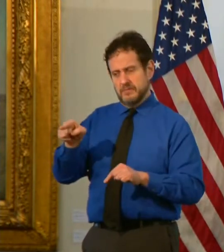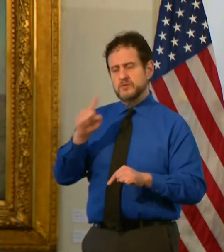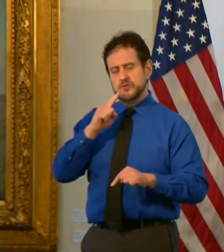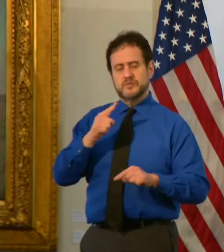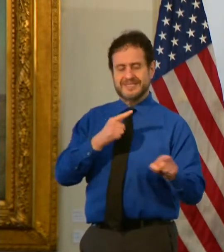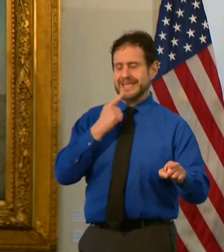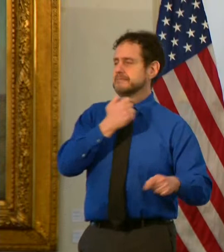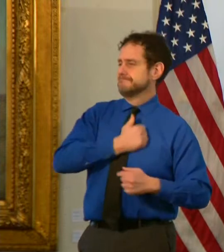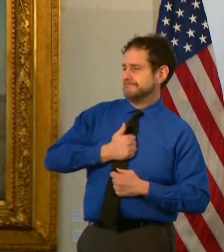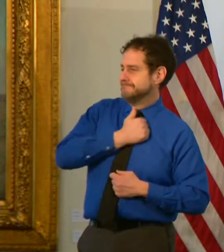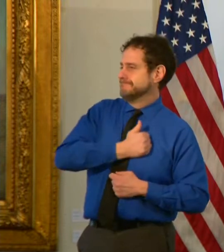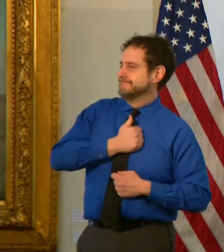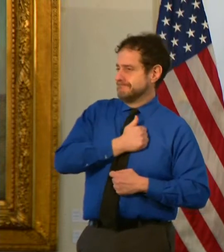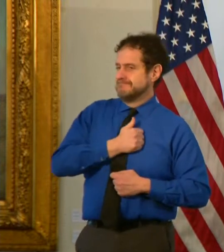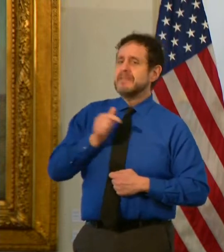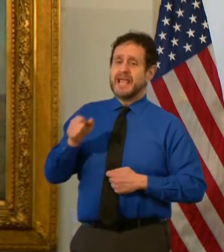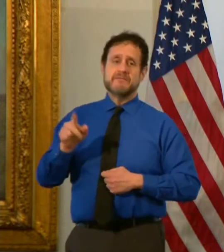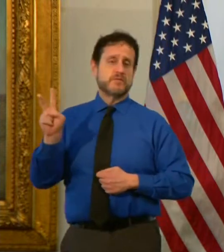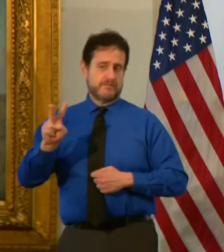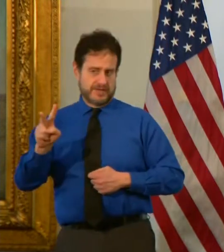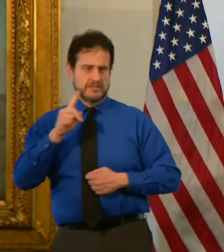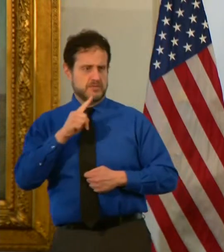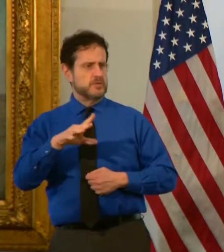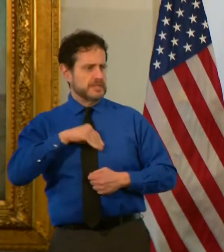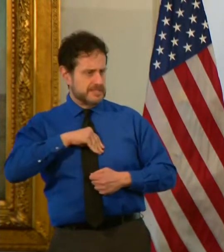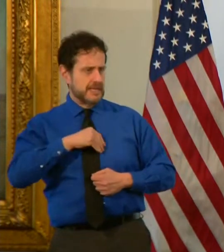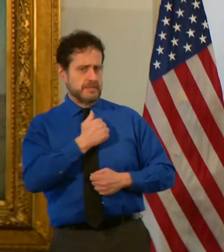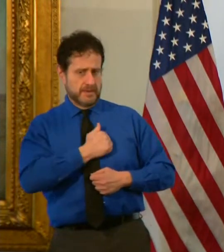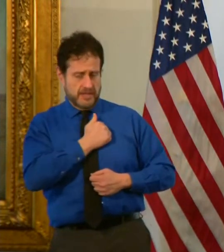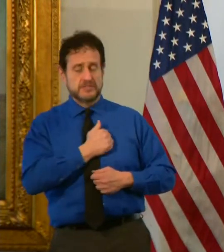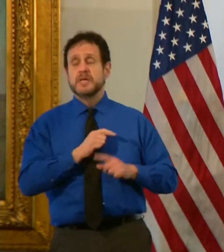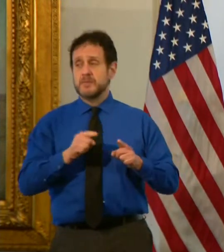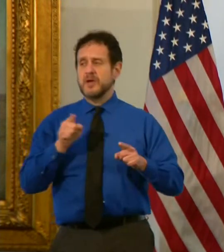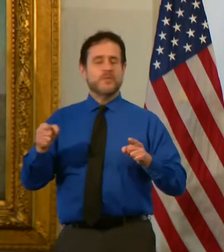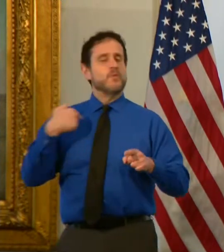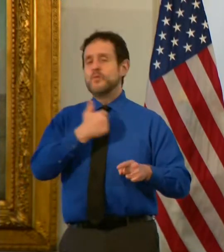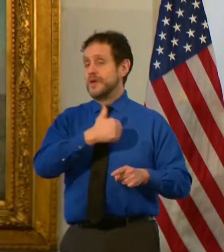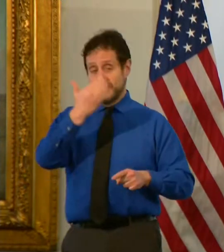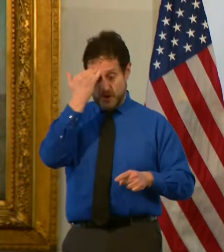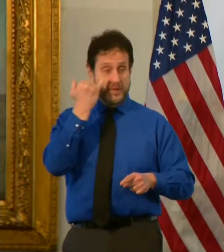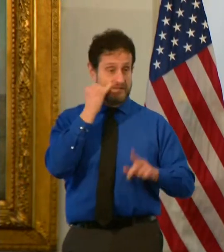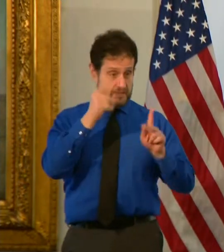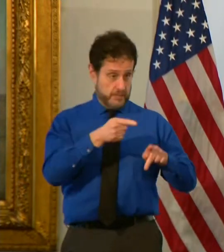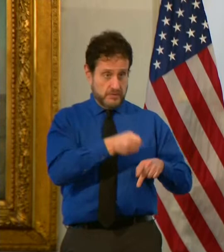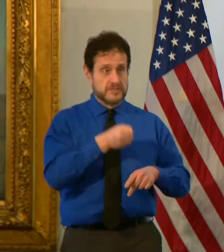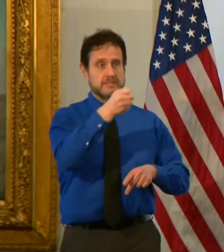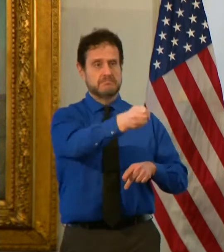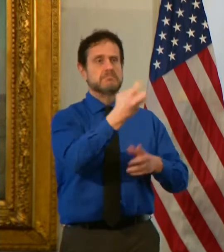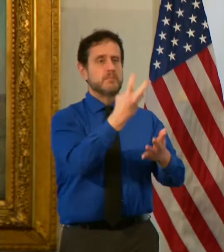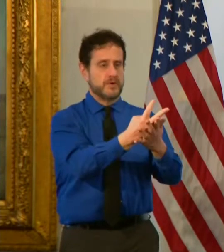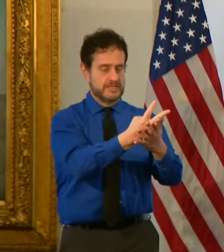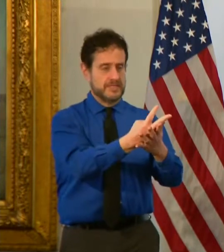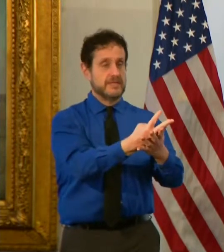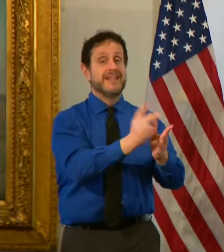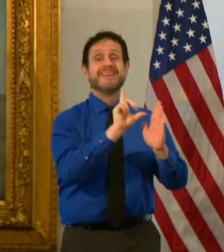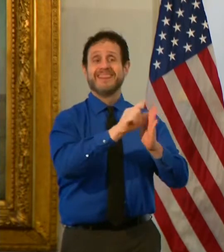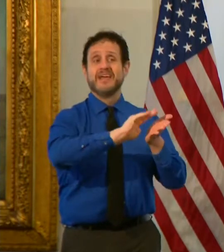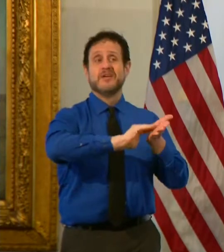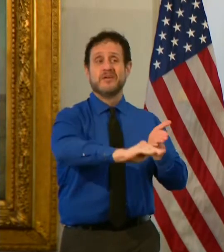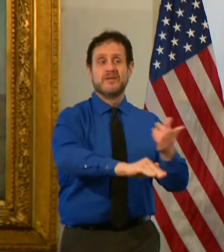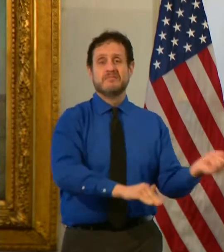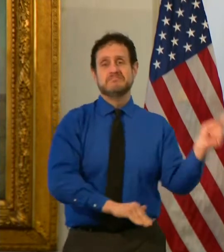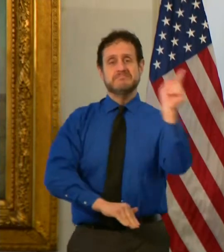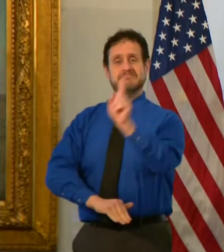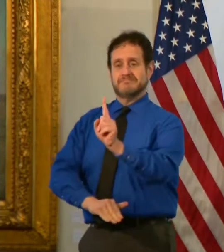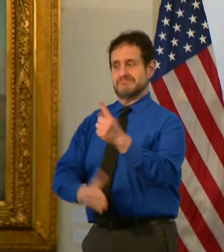that crime is so very local and that they'll be back in the very same community that the person that they harmed lived in.